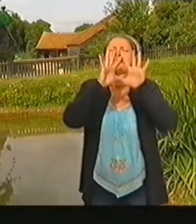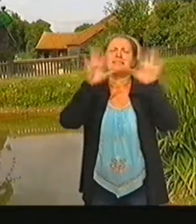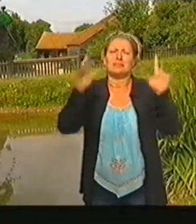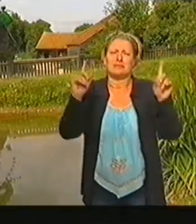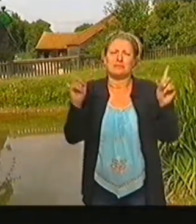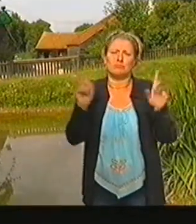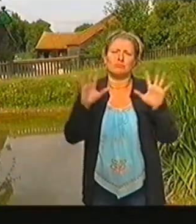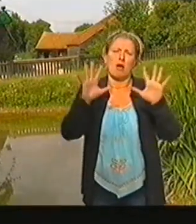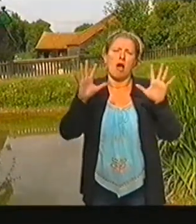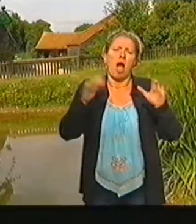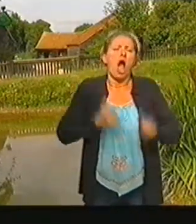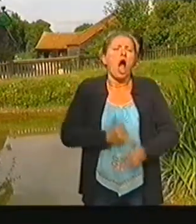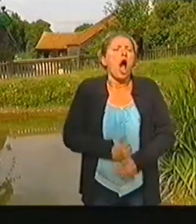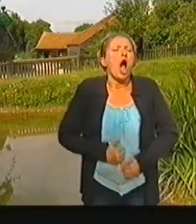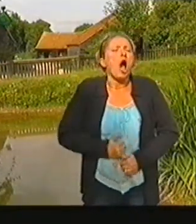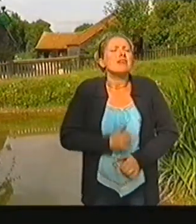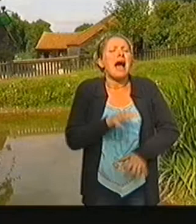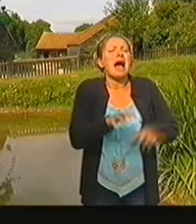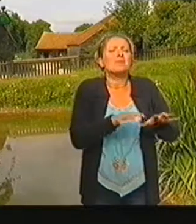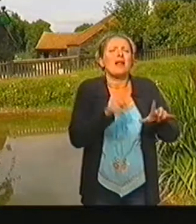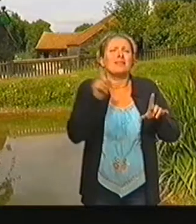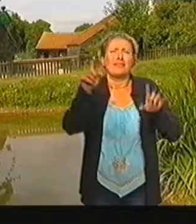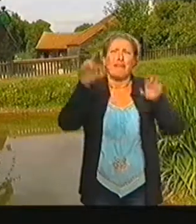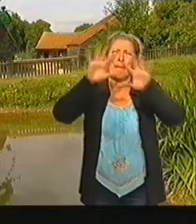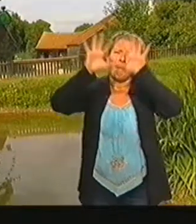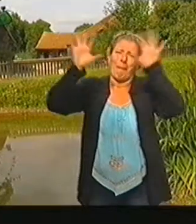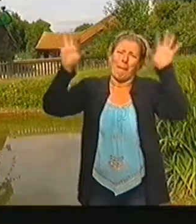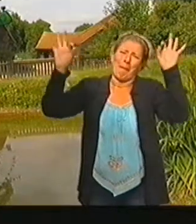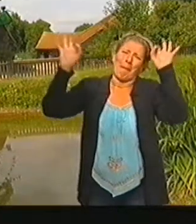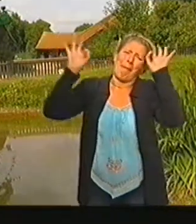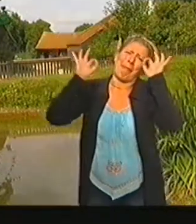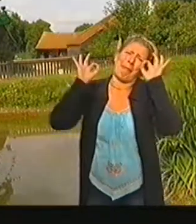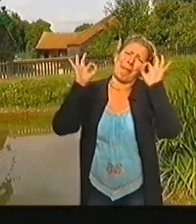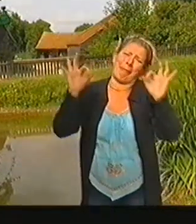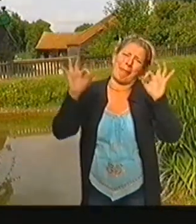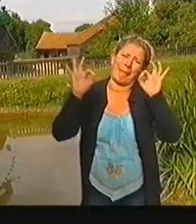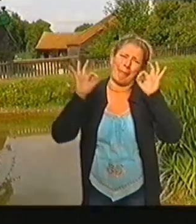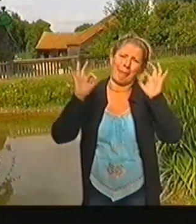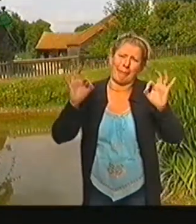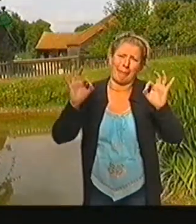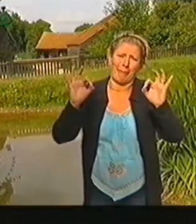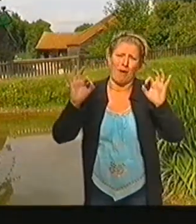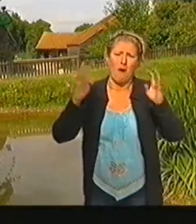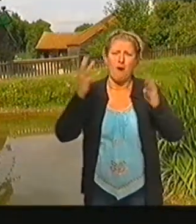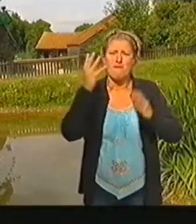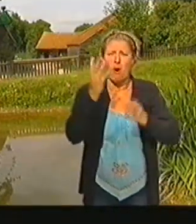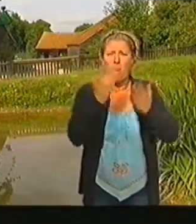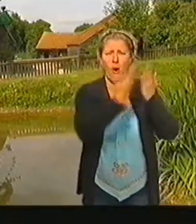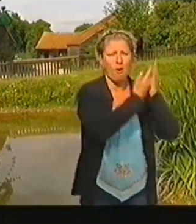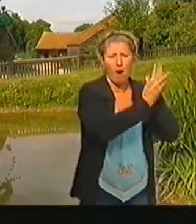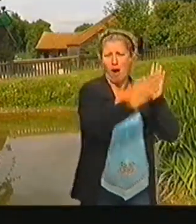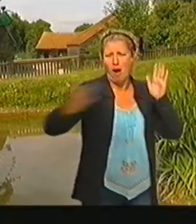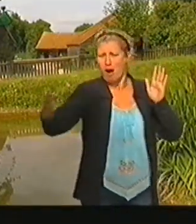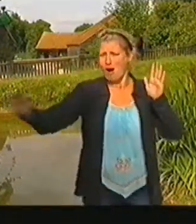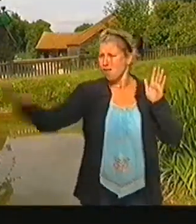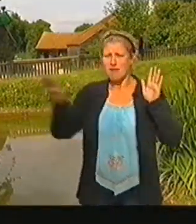badger's dream, a paradise for hungry animals. Against all the four walls of the great